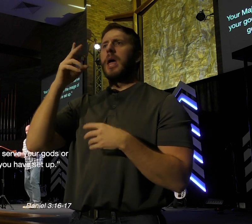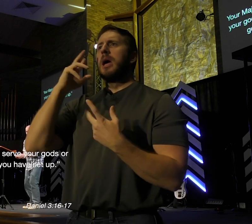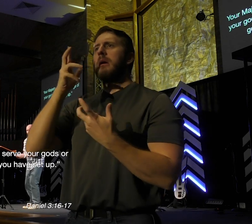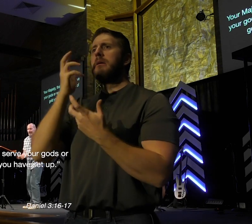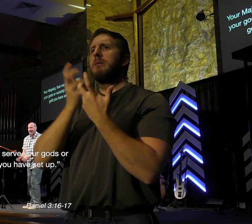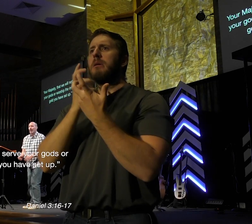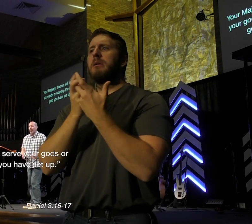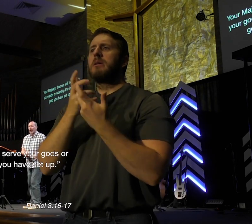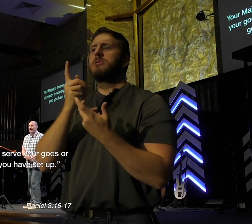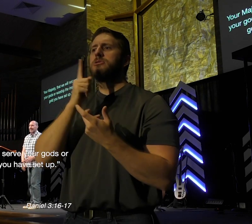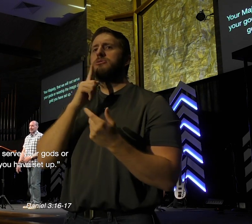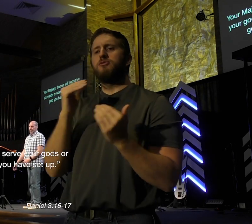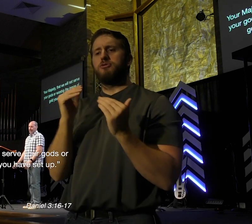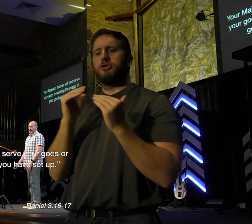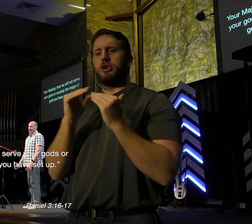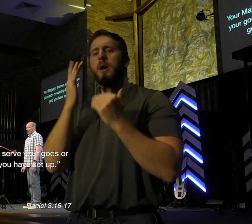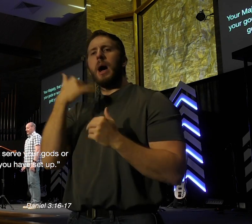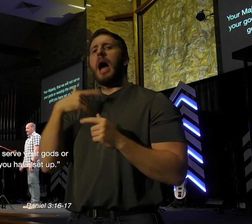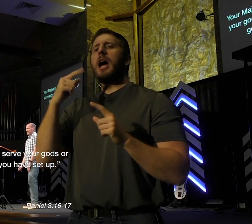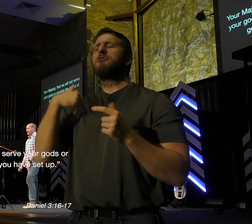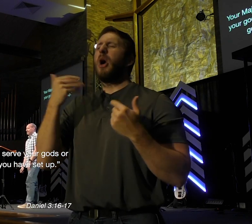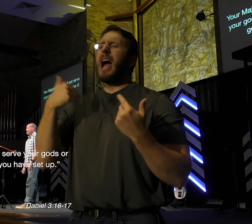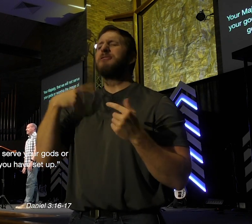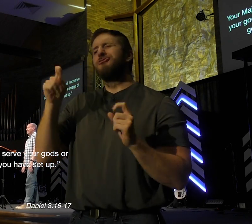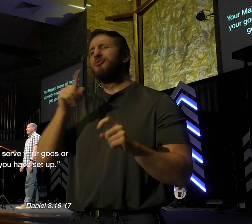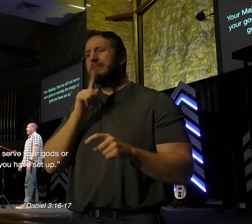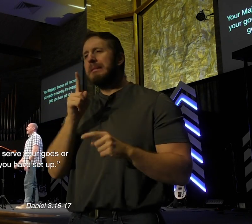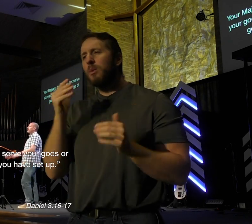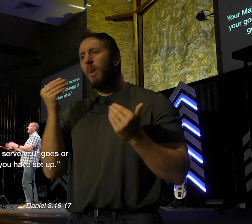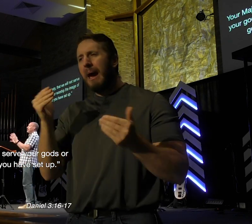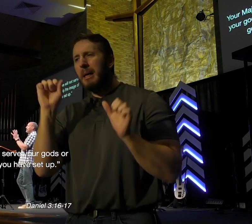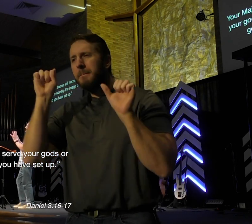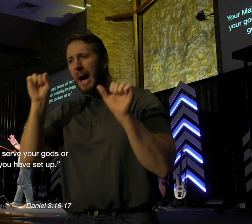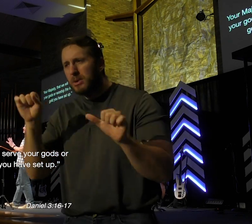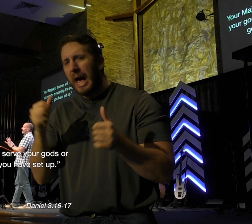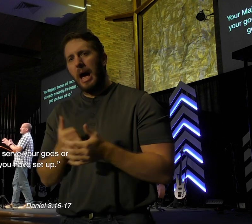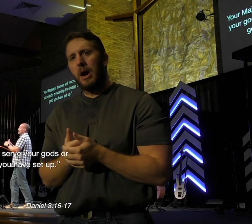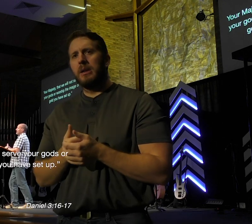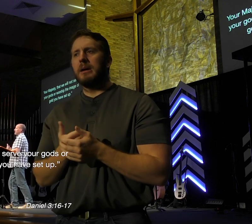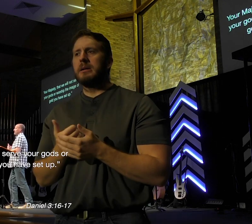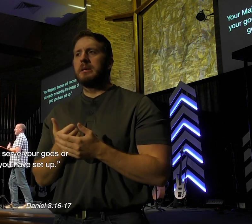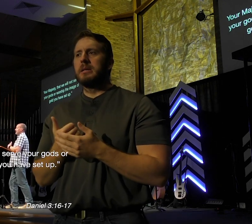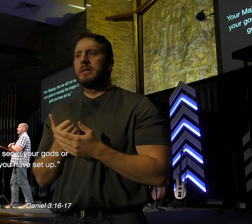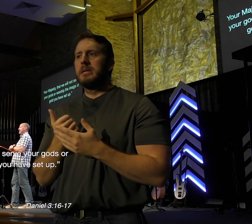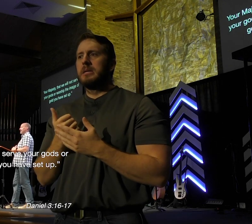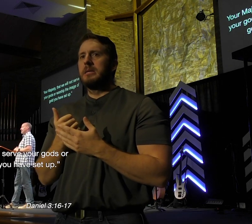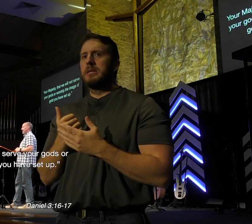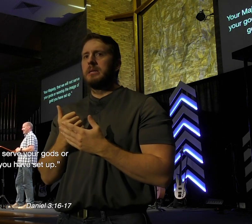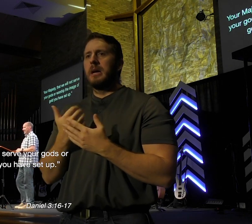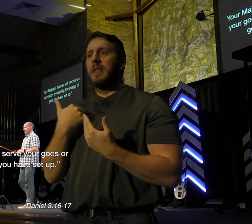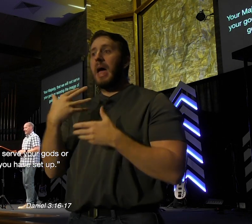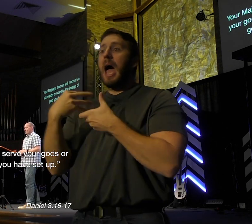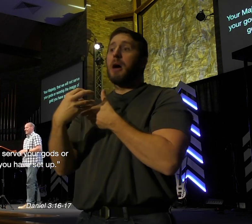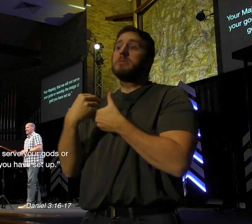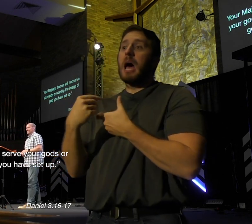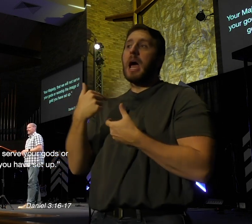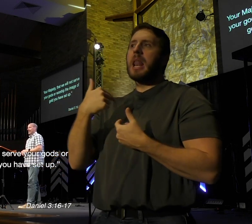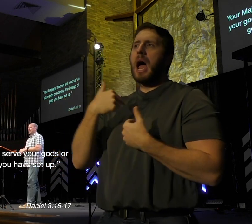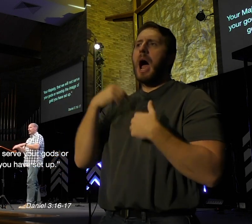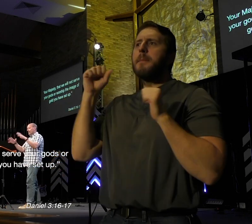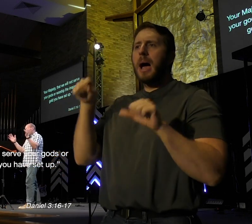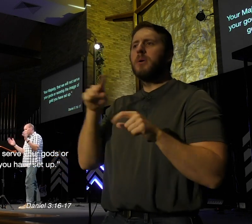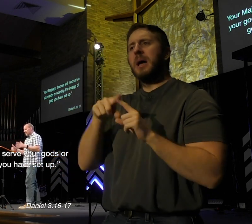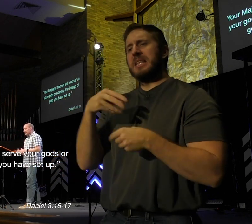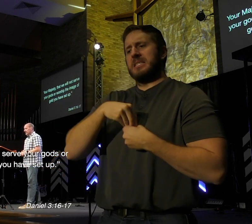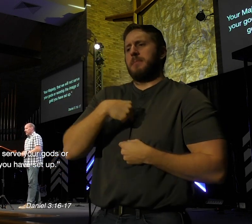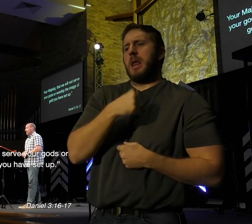to justify why I should bow down. I'm bowing down on the outside, but on the inside, I'm not. I